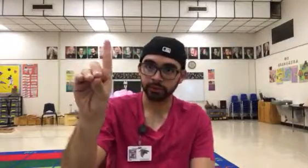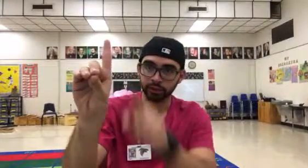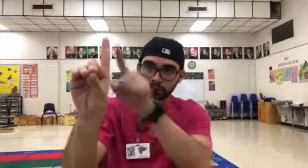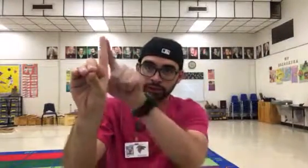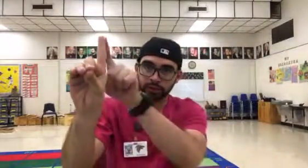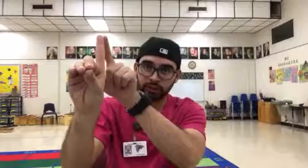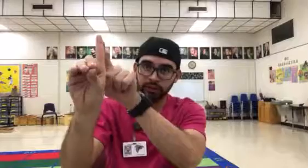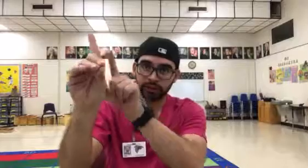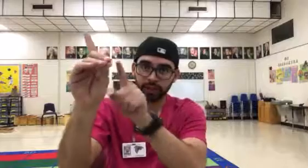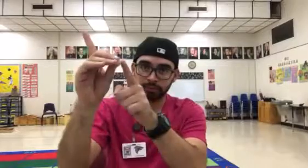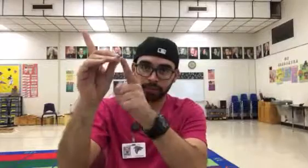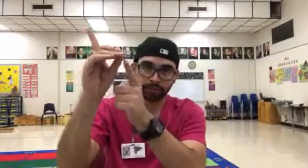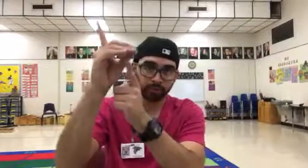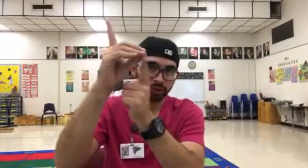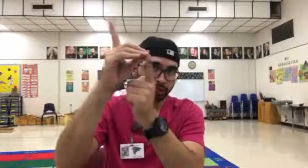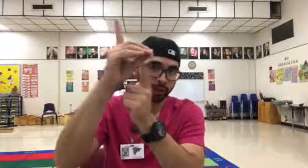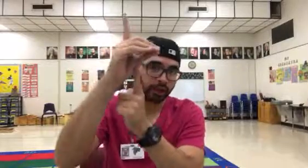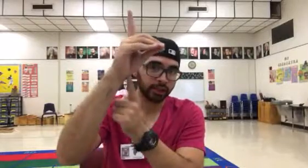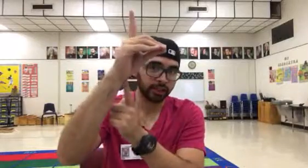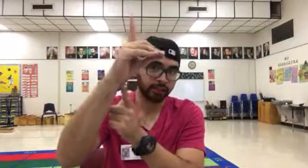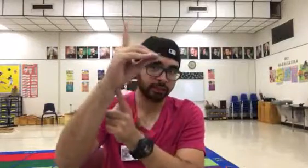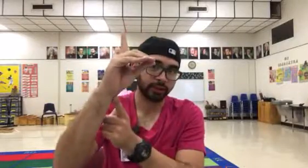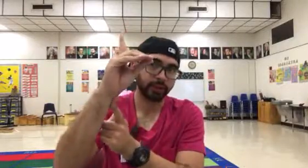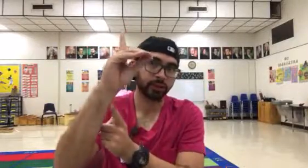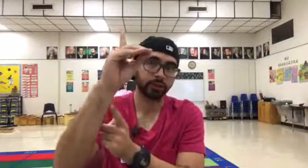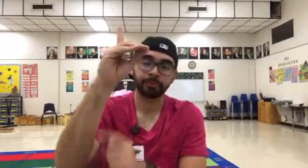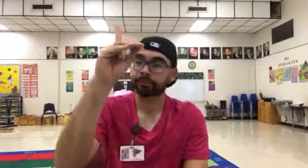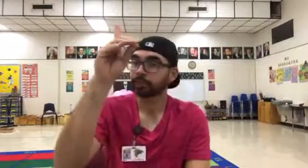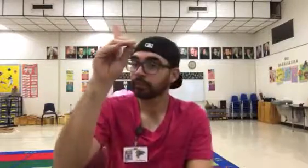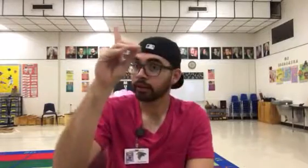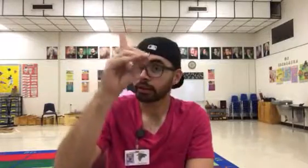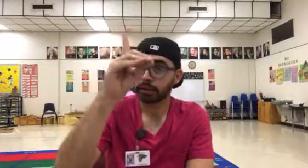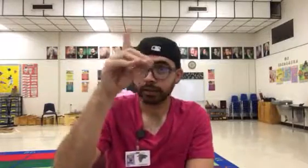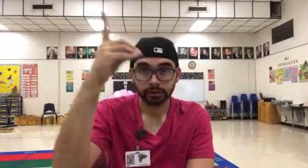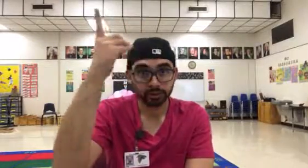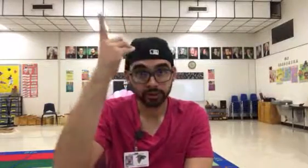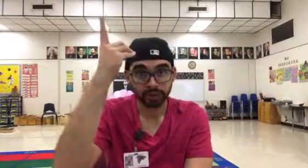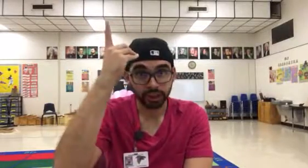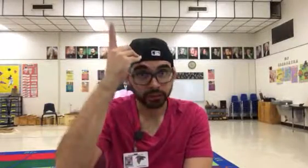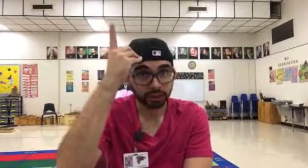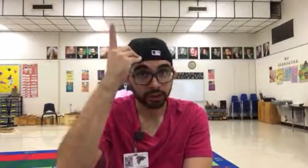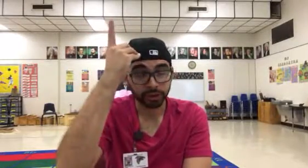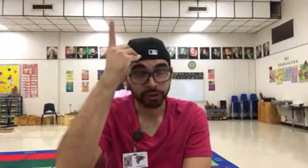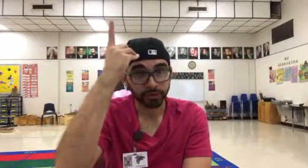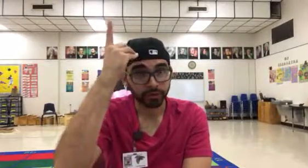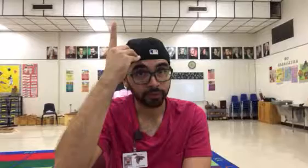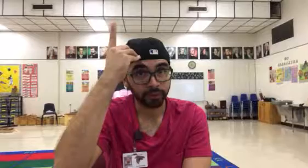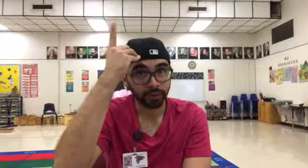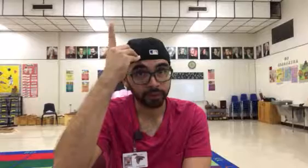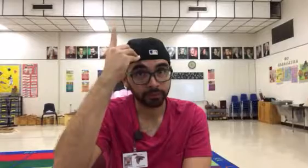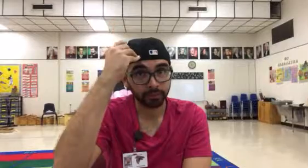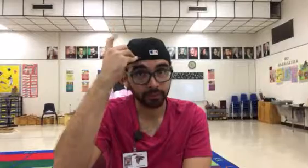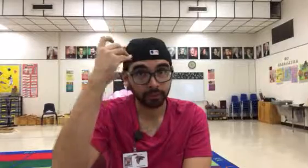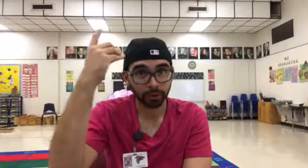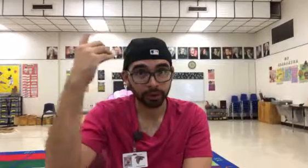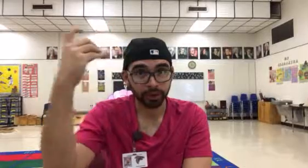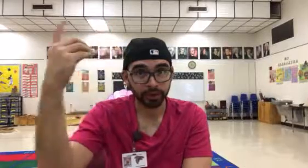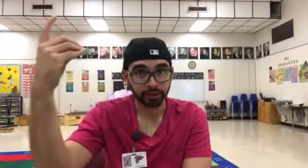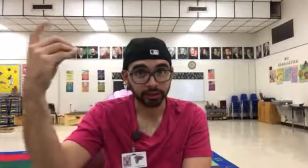So your index finger's up. The other ones are creating like a flat O. So dream, you're going to start from the forehead and wiggle that index